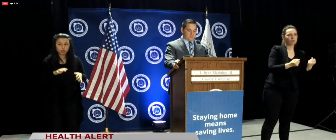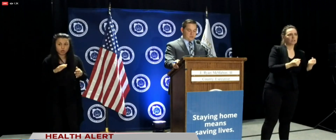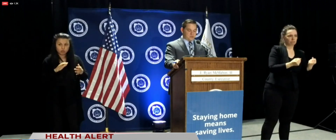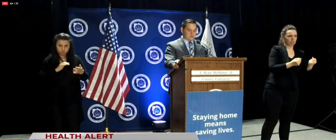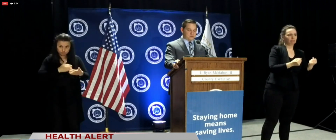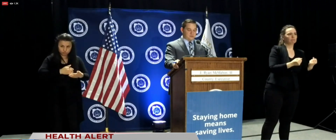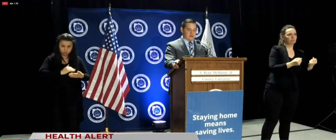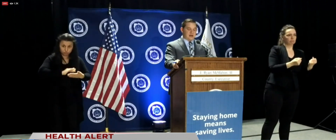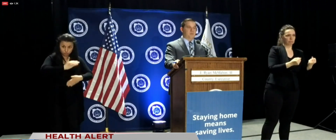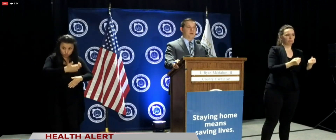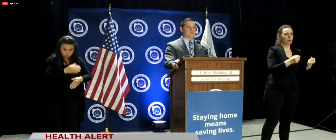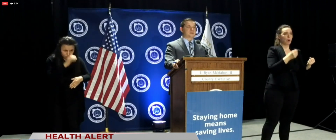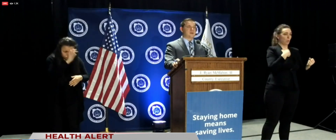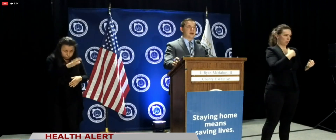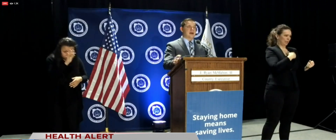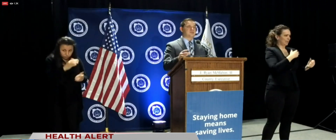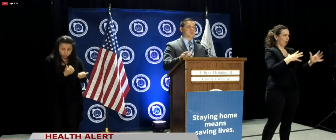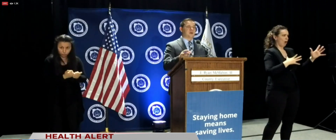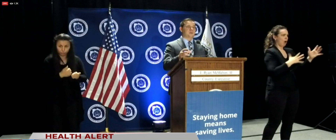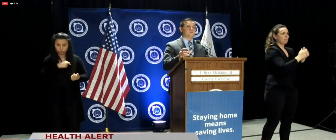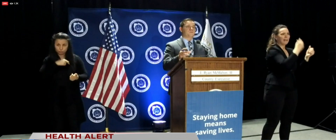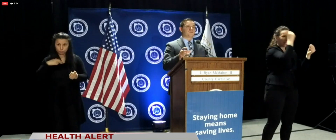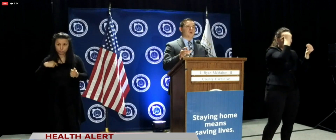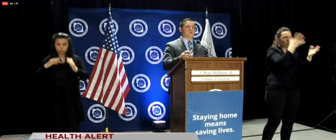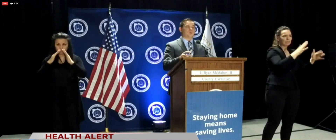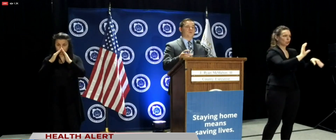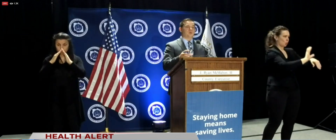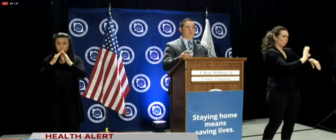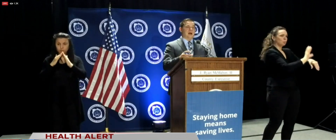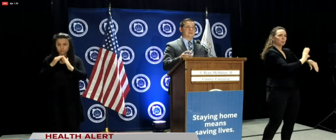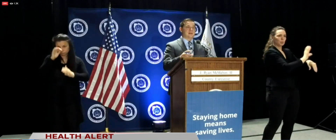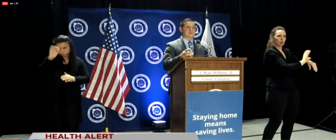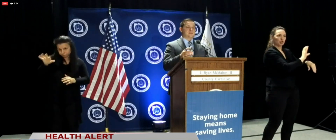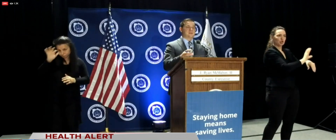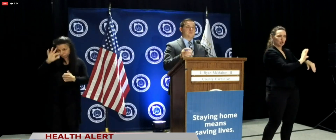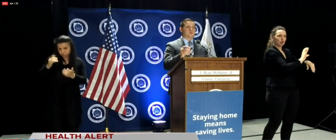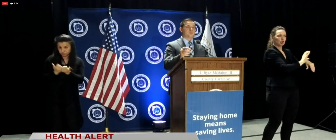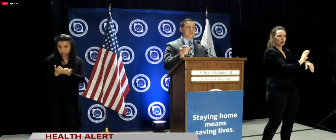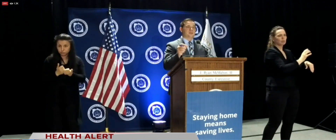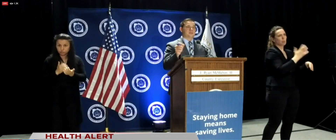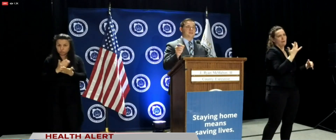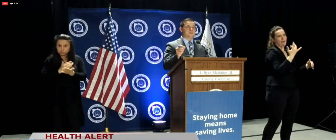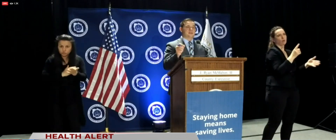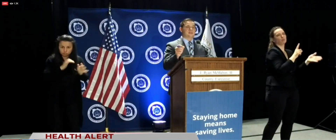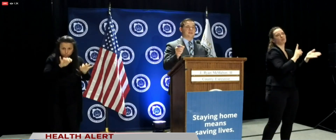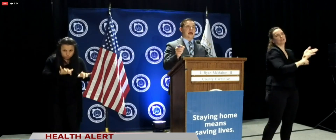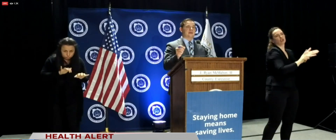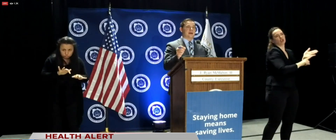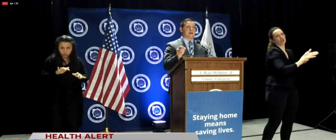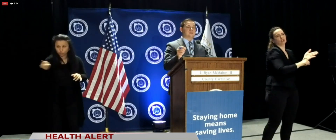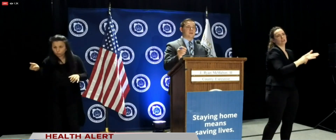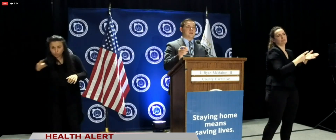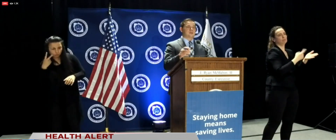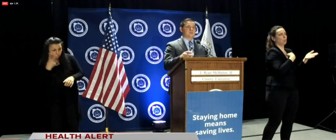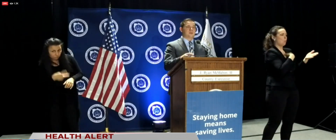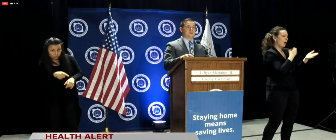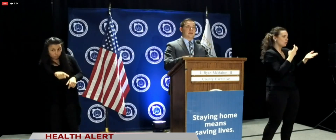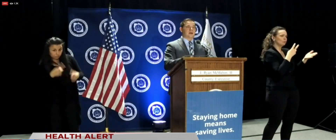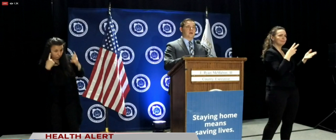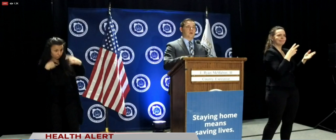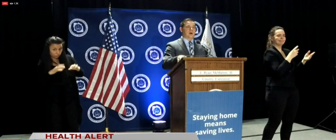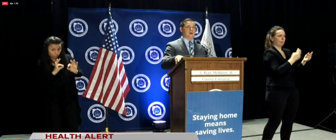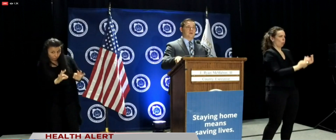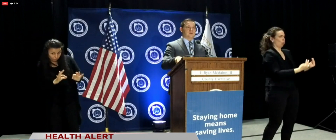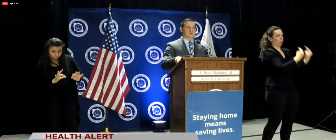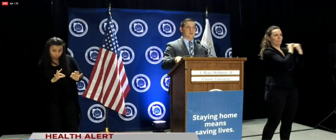their information. This is going to help us expedite the review process to see if you meet the CDC guidelines to be